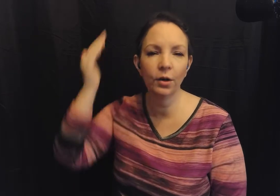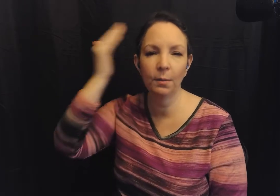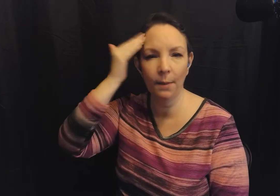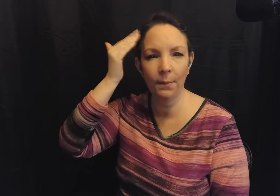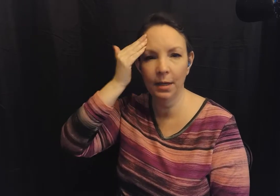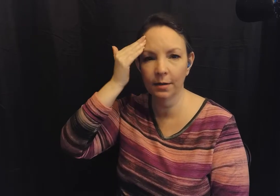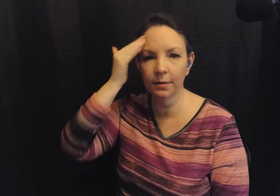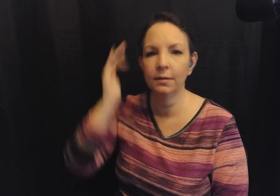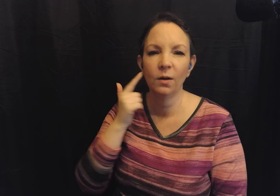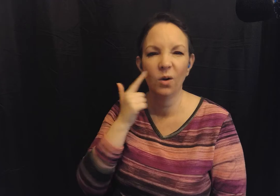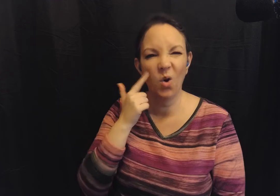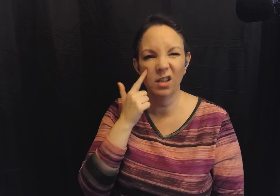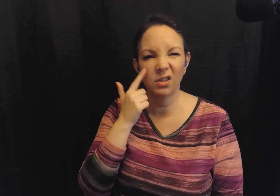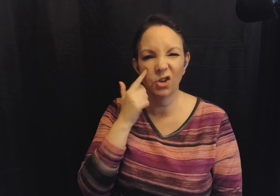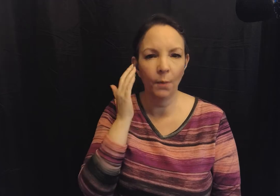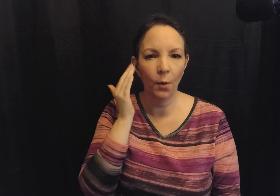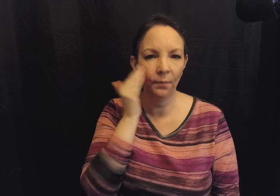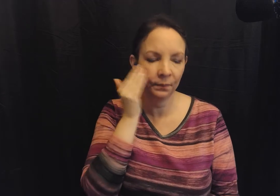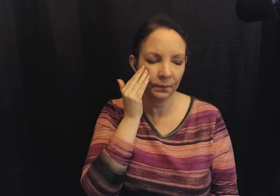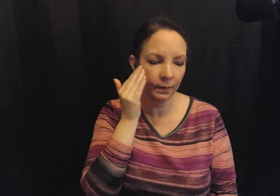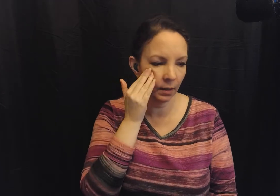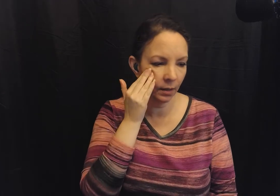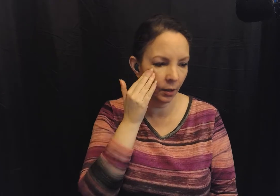up here or on your cheekbone, you know.